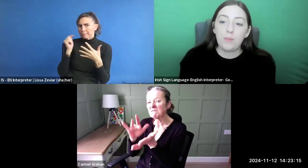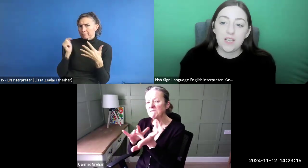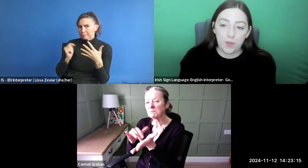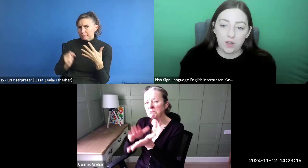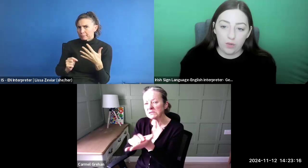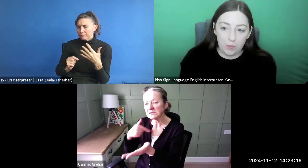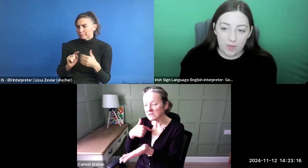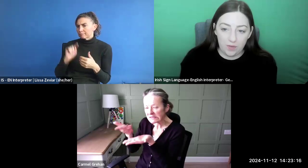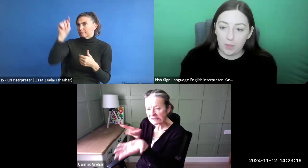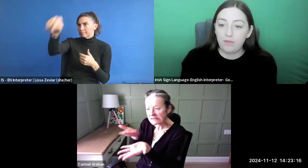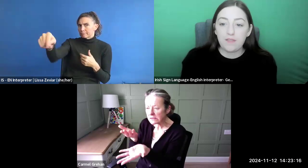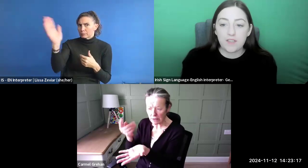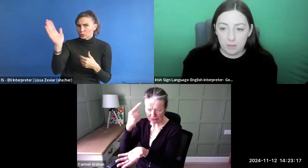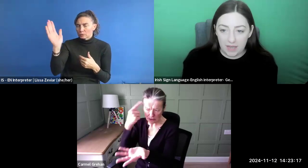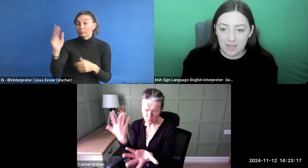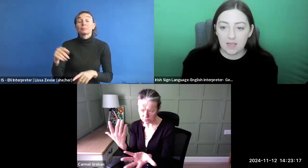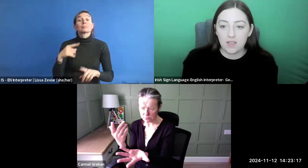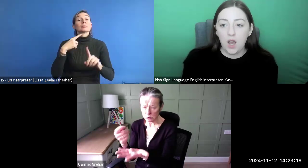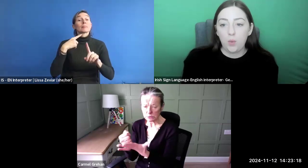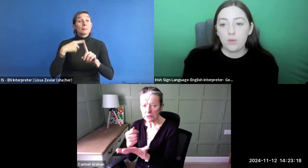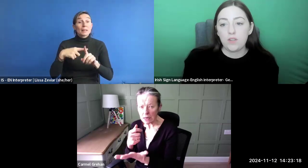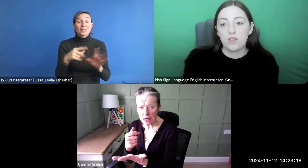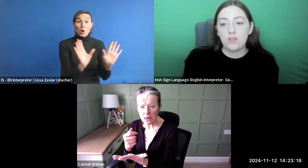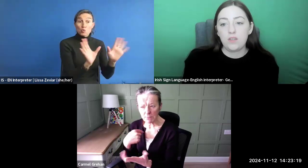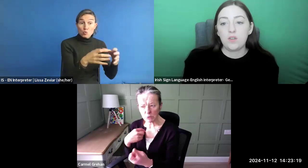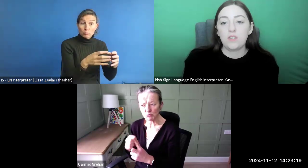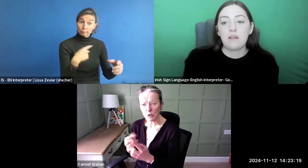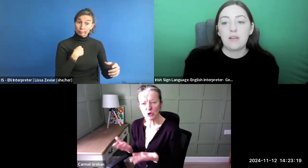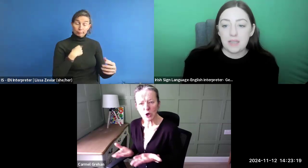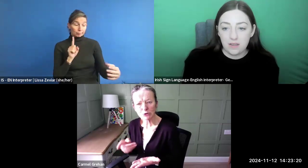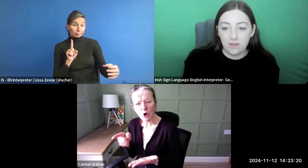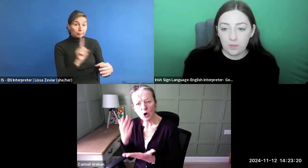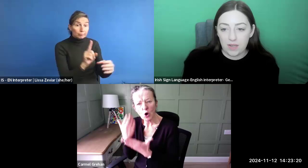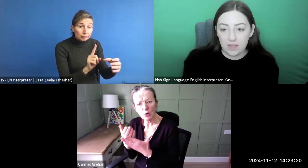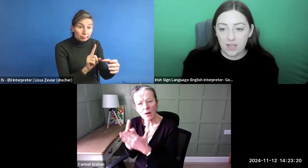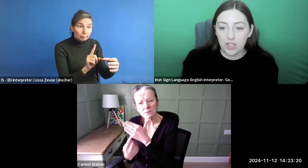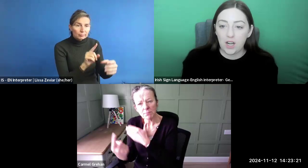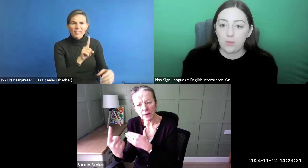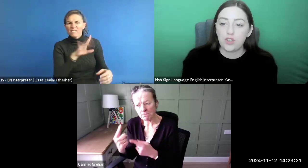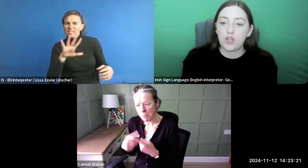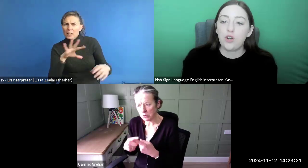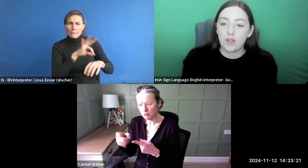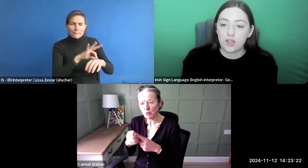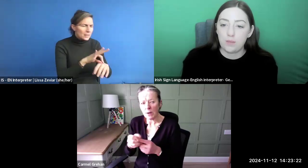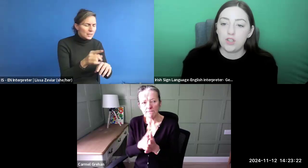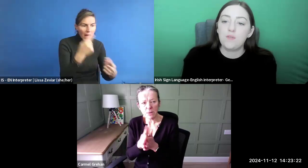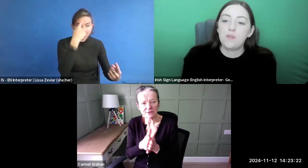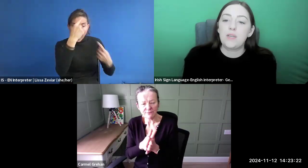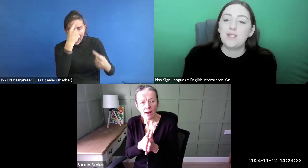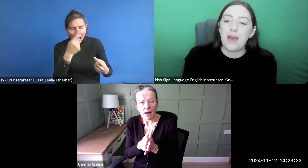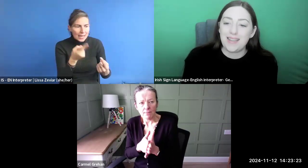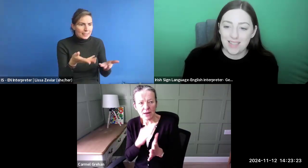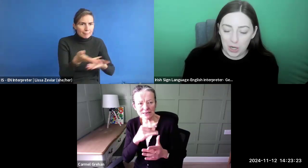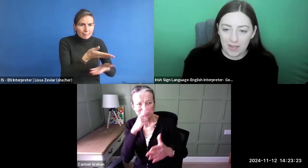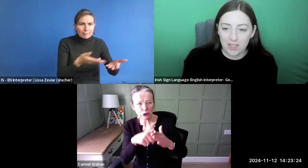would also meet with the groups for about 15 minutes and we would discuss their ideas for their presentation, and I would just encourage them to do